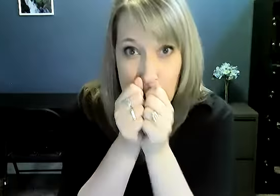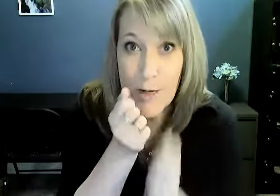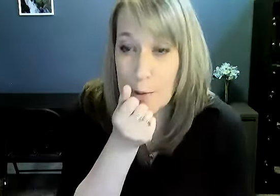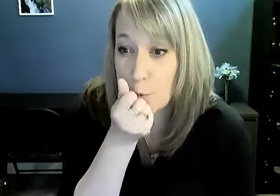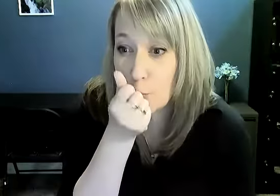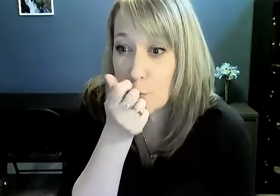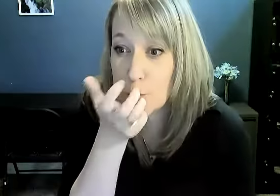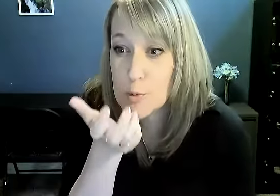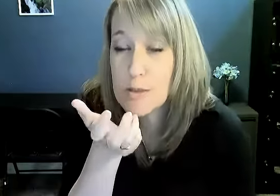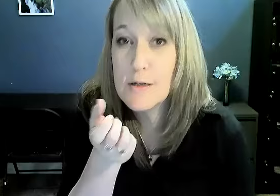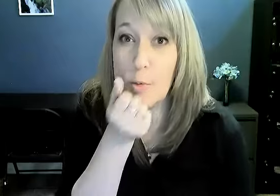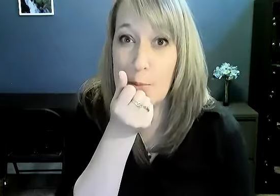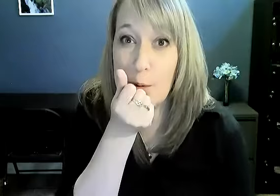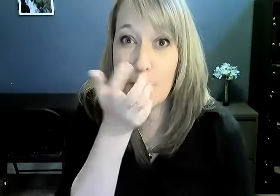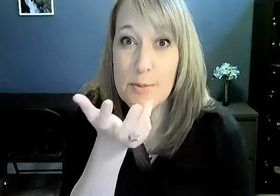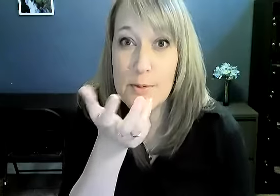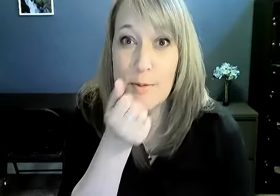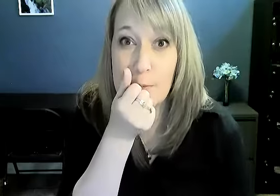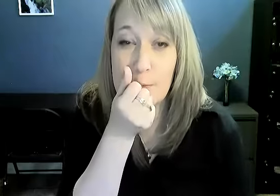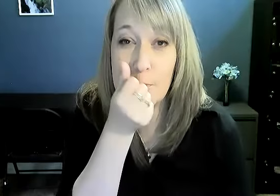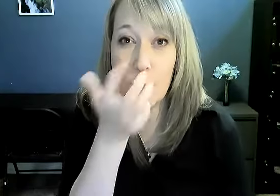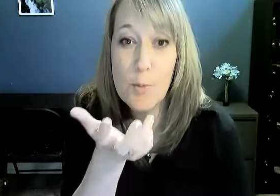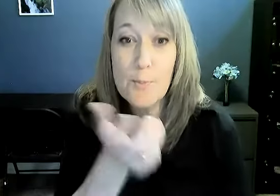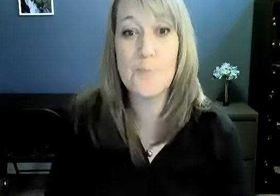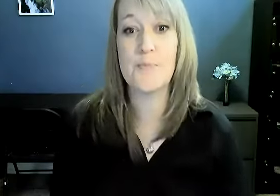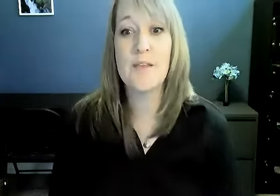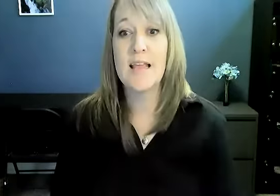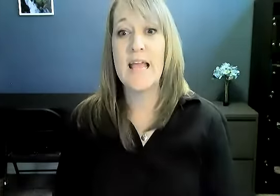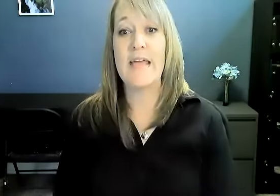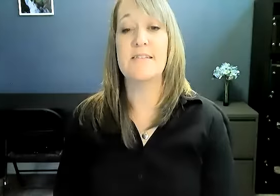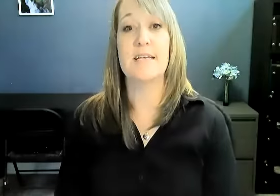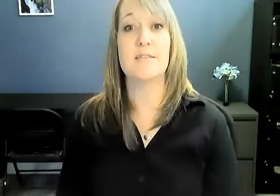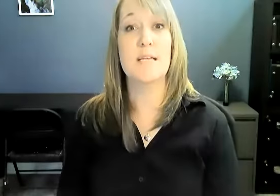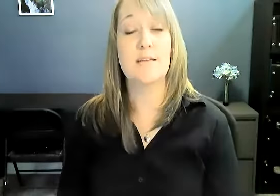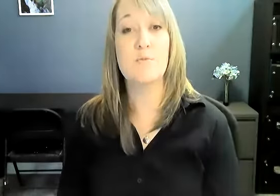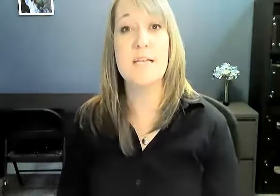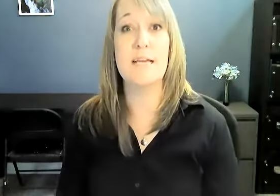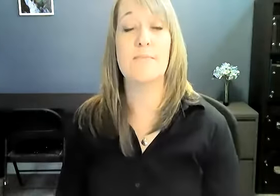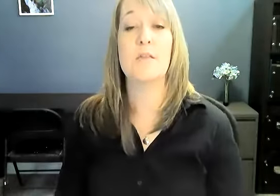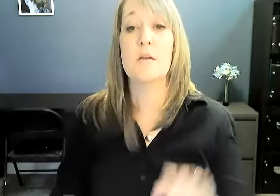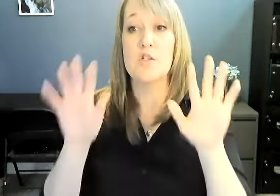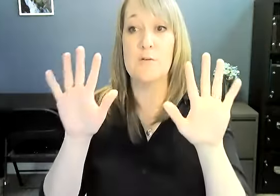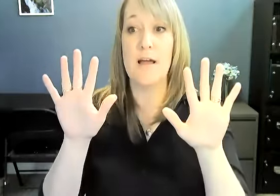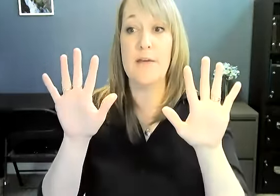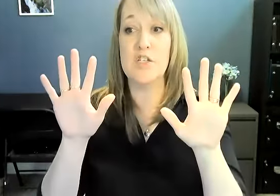Right? Warm them up. Warm. And then the last one is windy. 2 5 hand